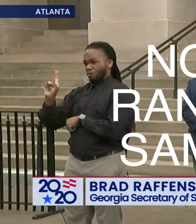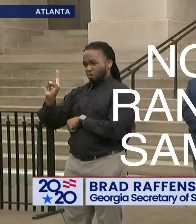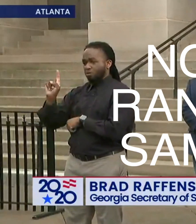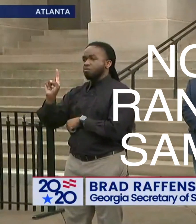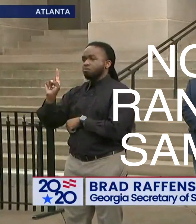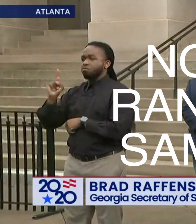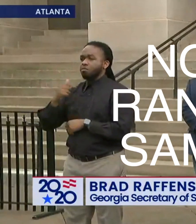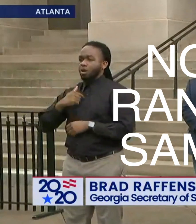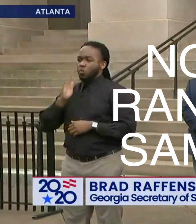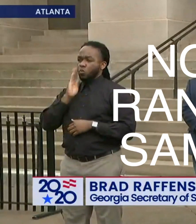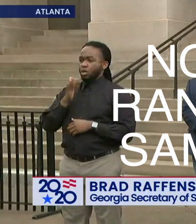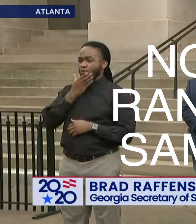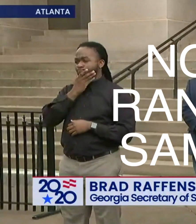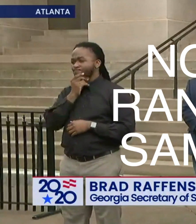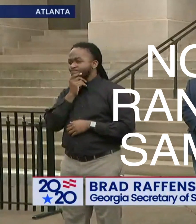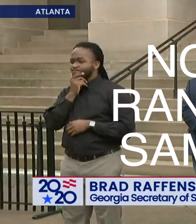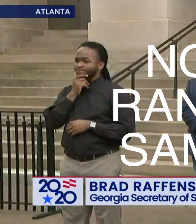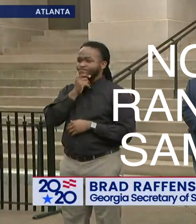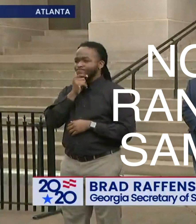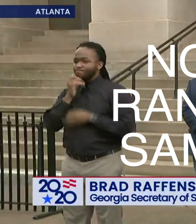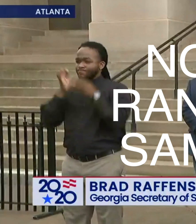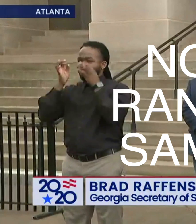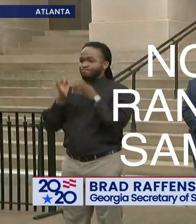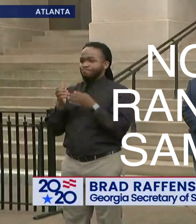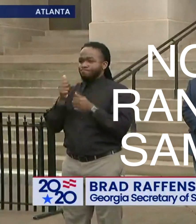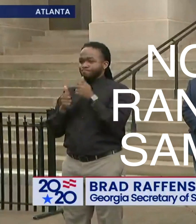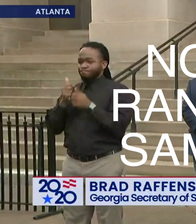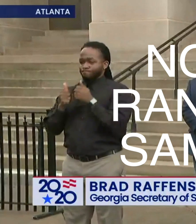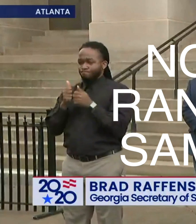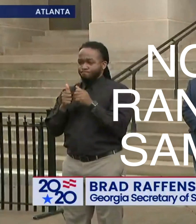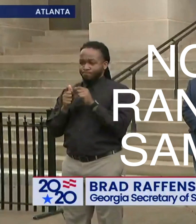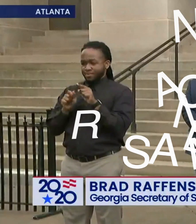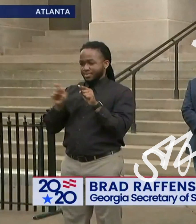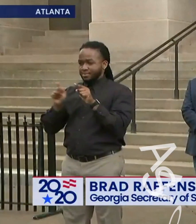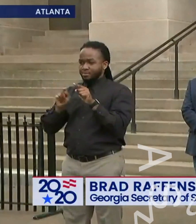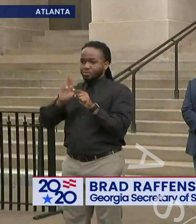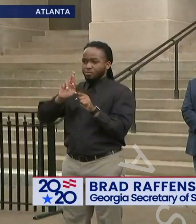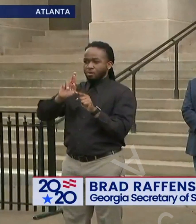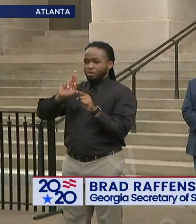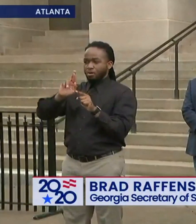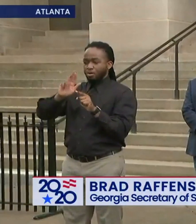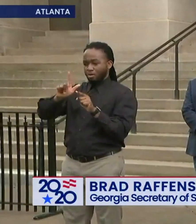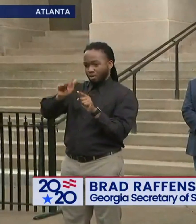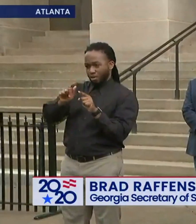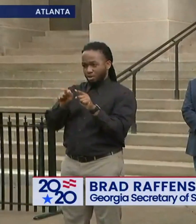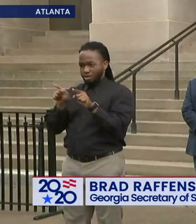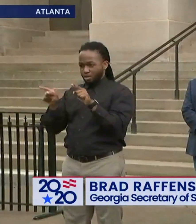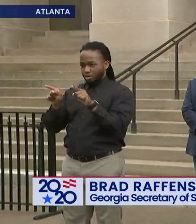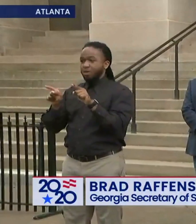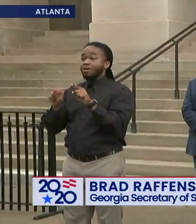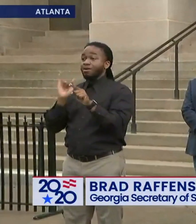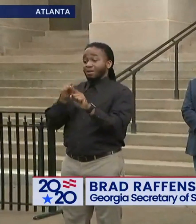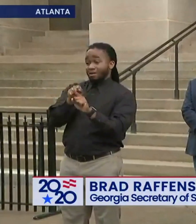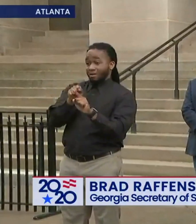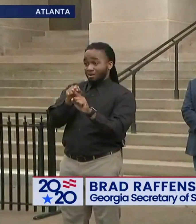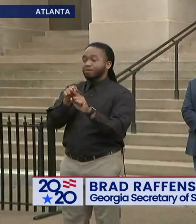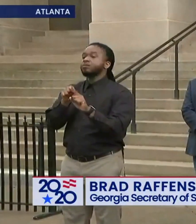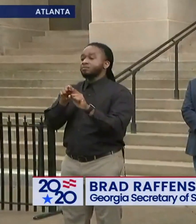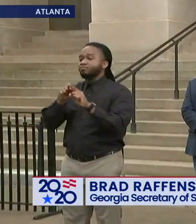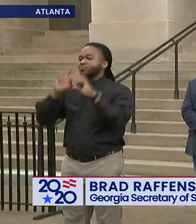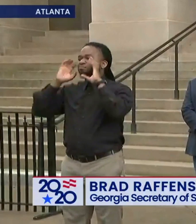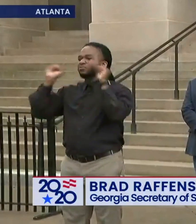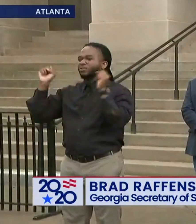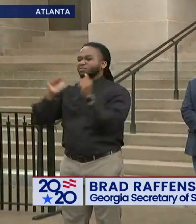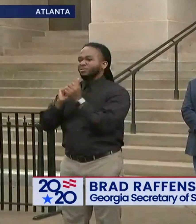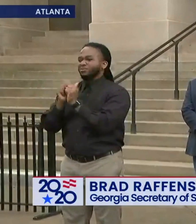At that time, I will designate that the RLA will be the presidential race. With the margin being so close, it